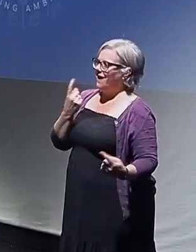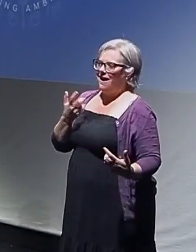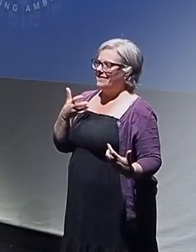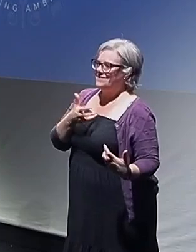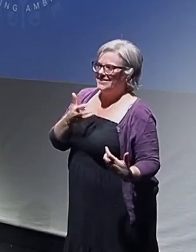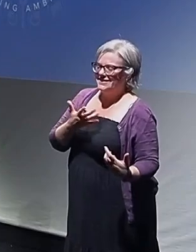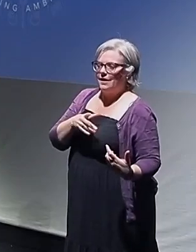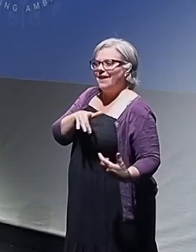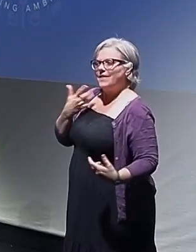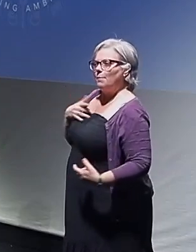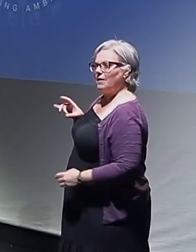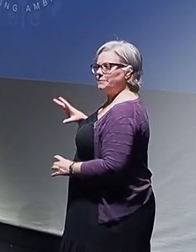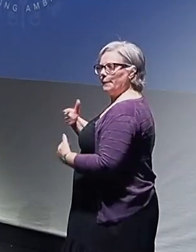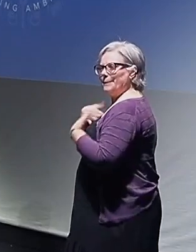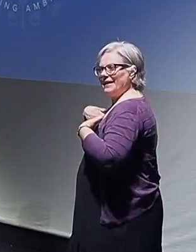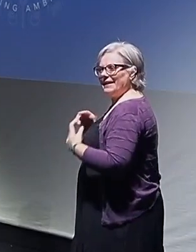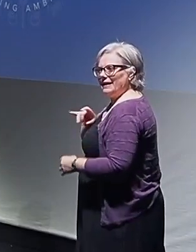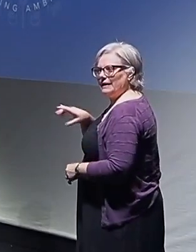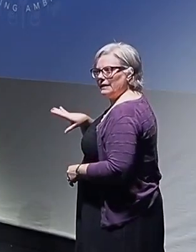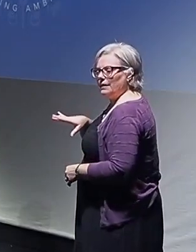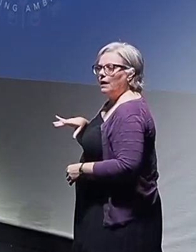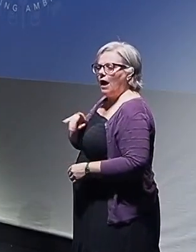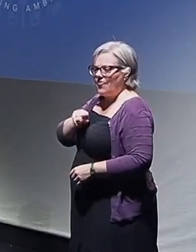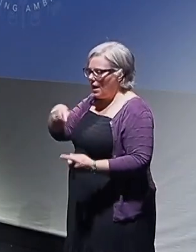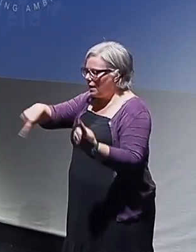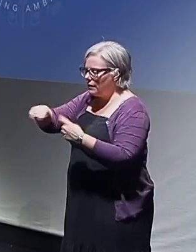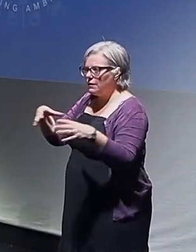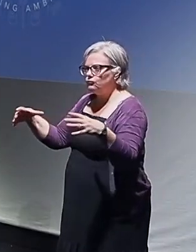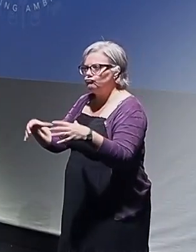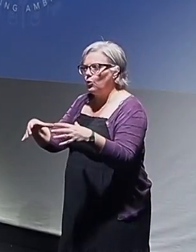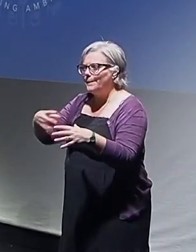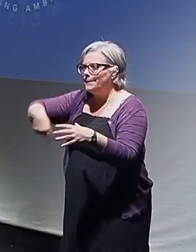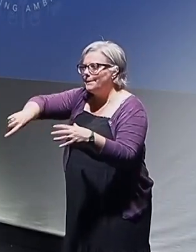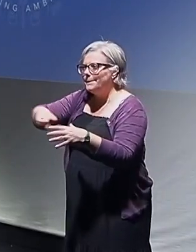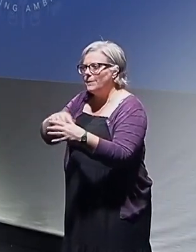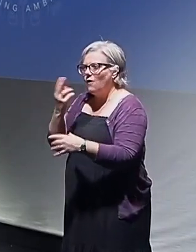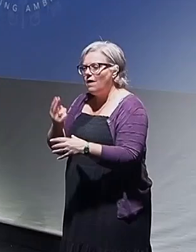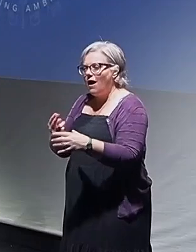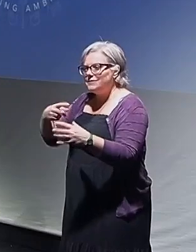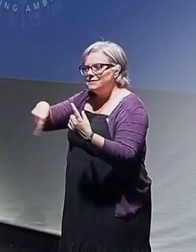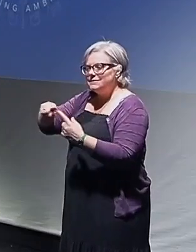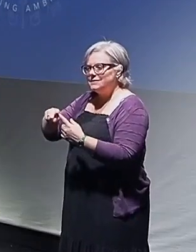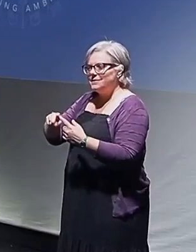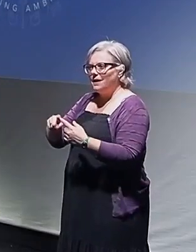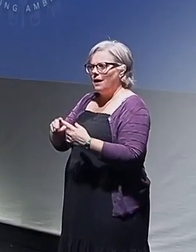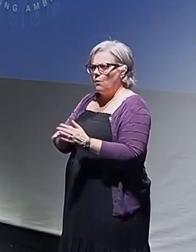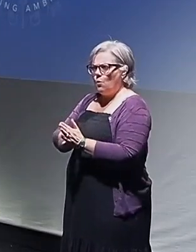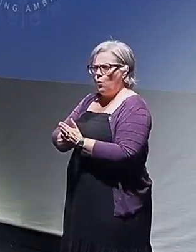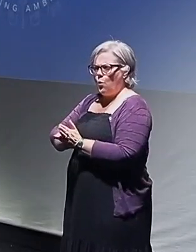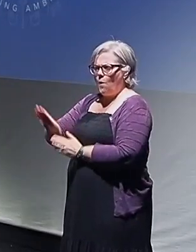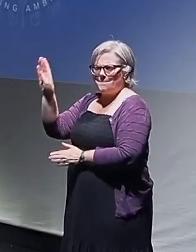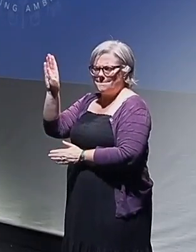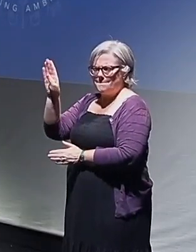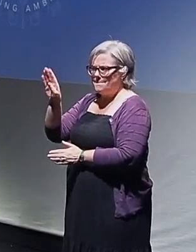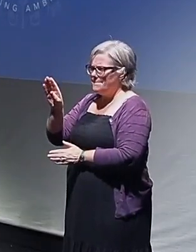That's not for you. Then there was this group of artists who were sailing and soaring,